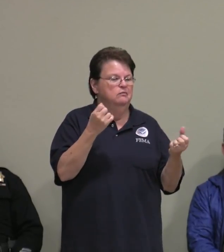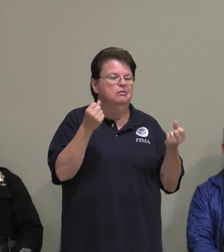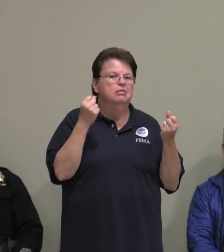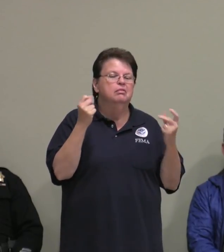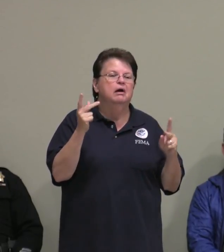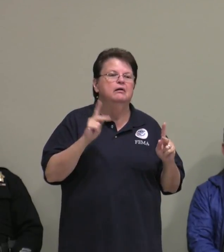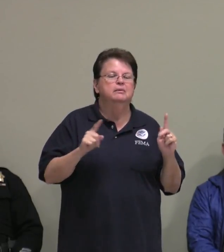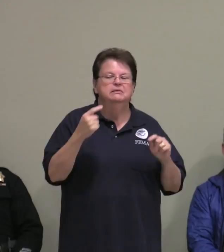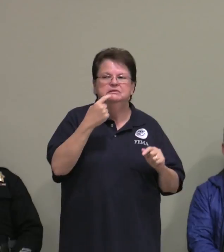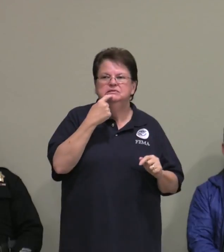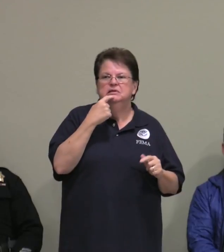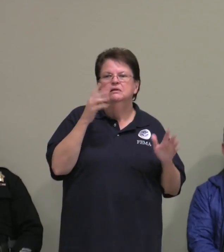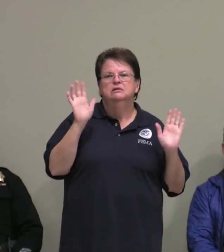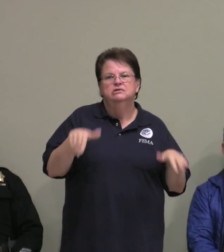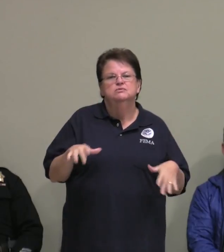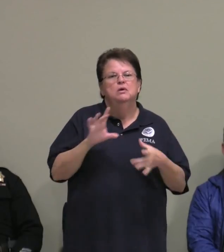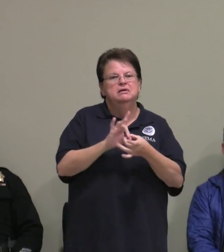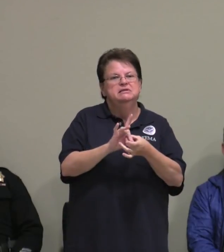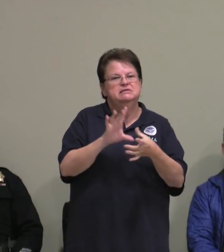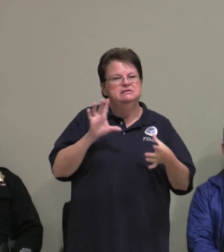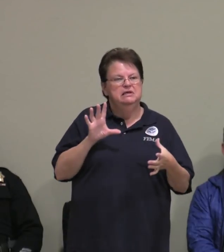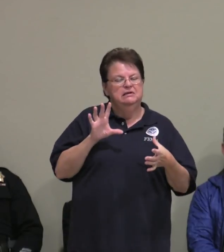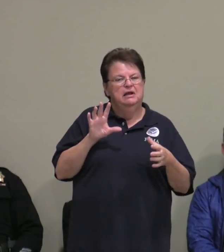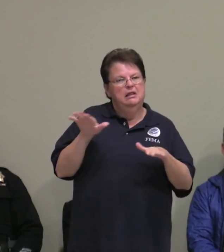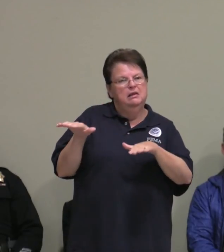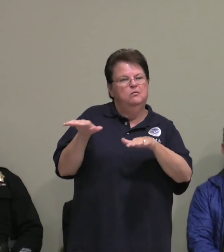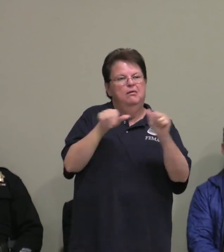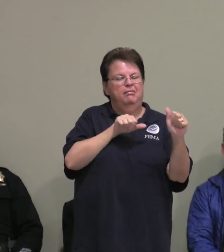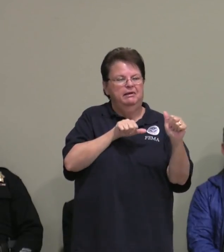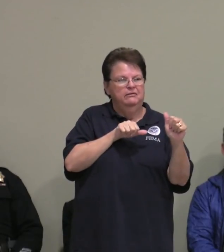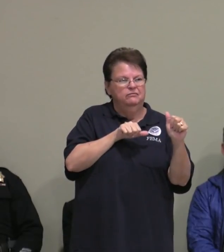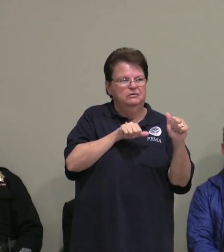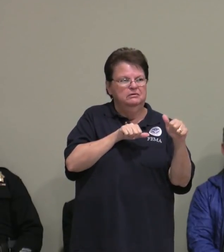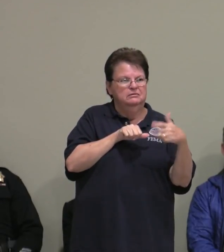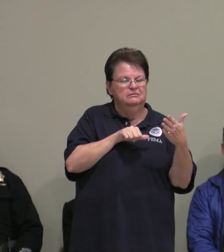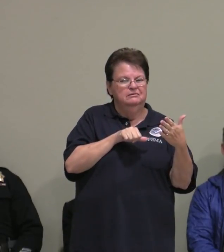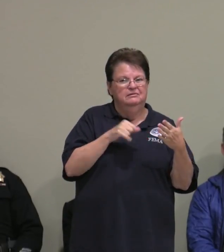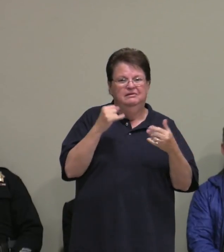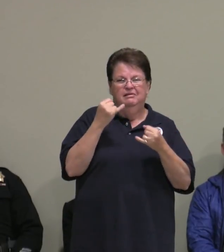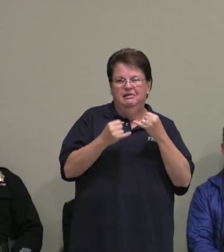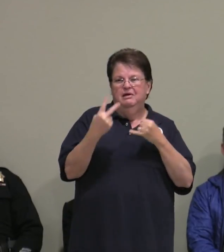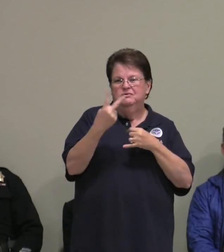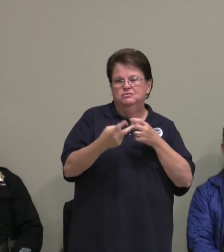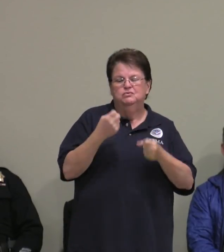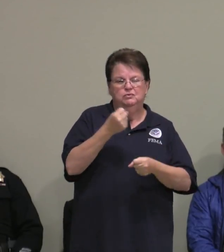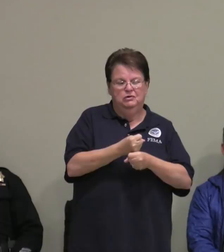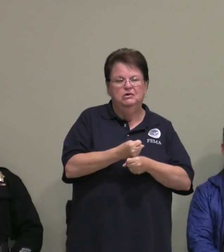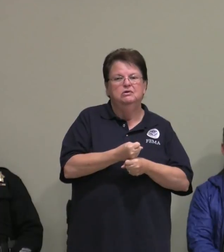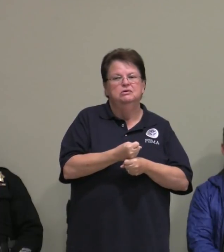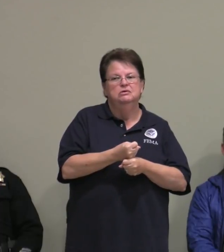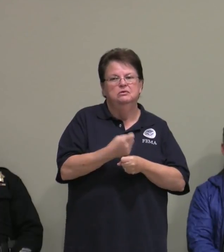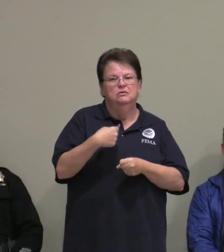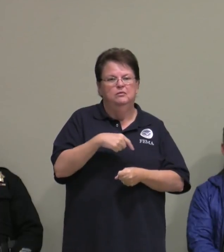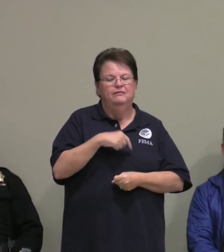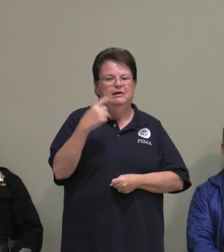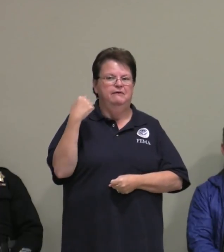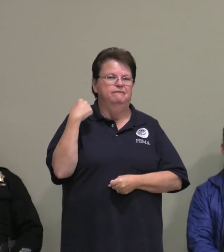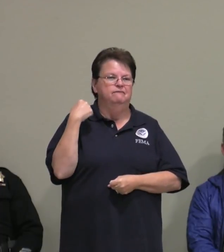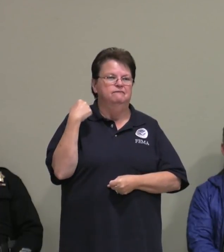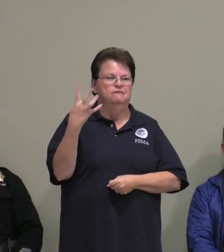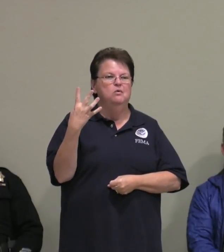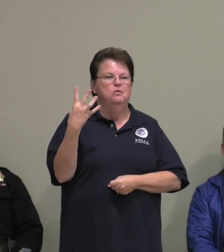lot of people saying they just want to disconnect and they want to leave. Well, in the last two years we've had four